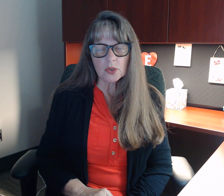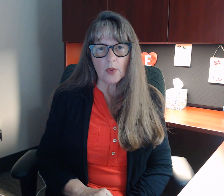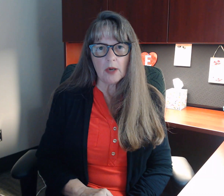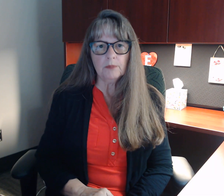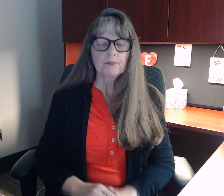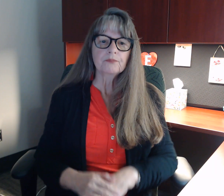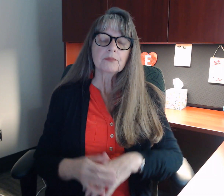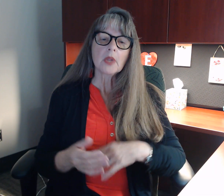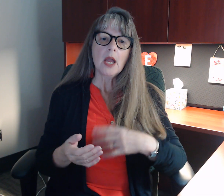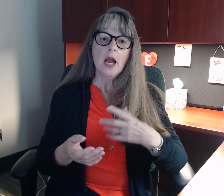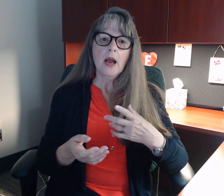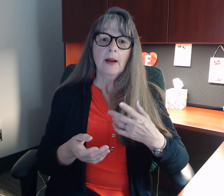well.